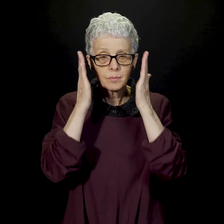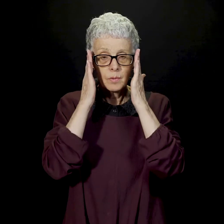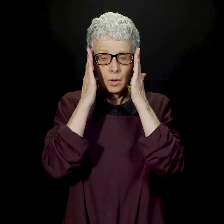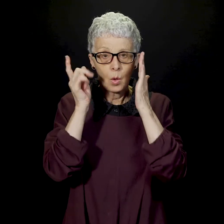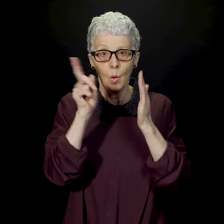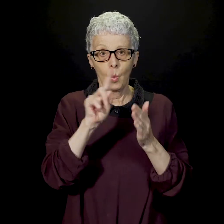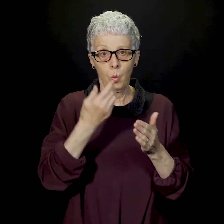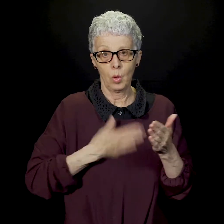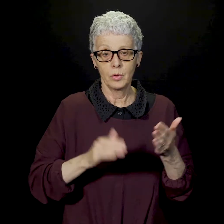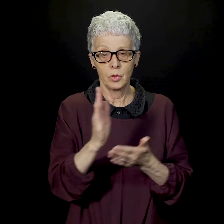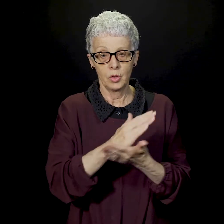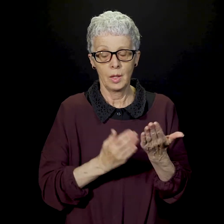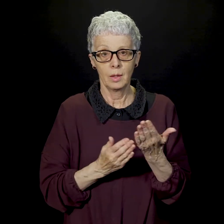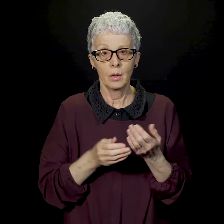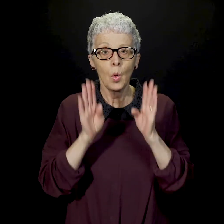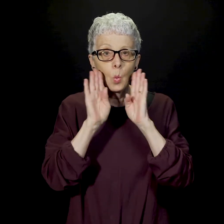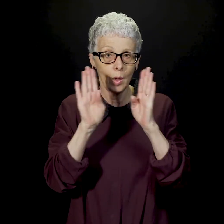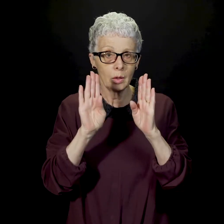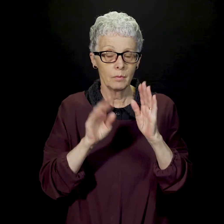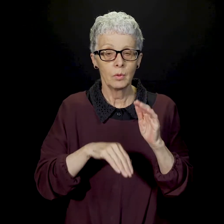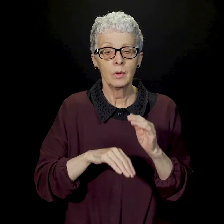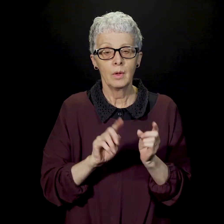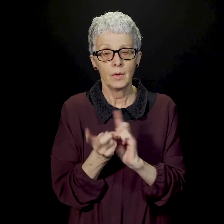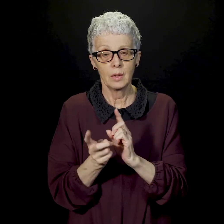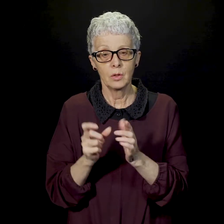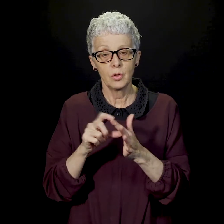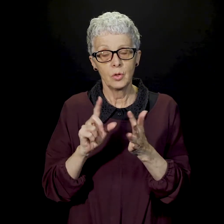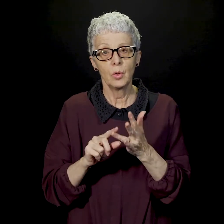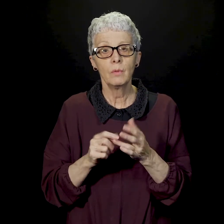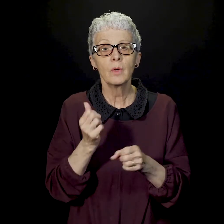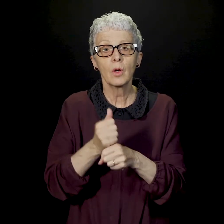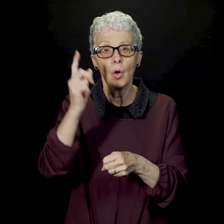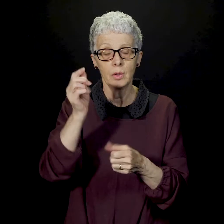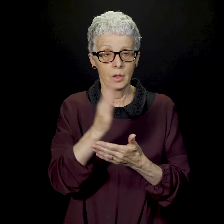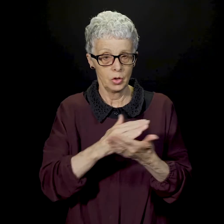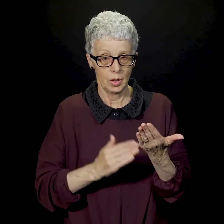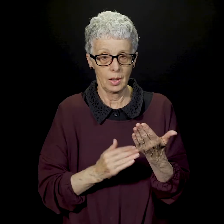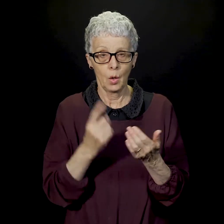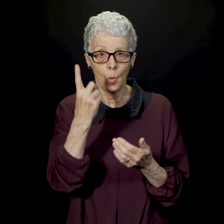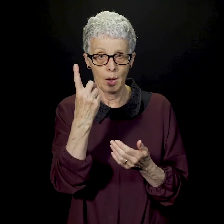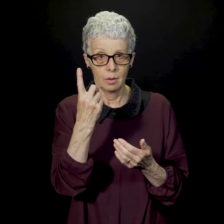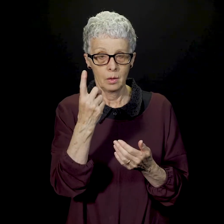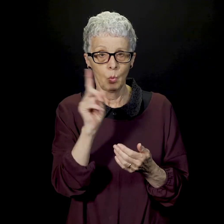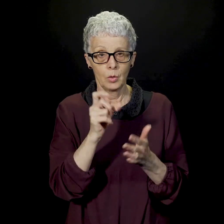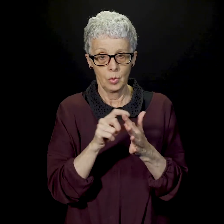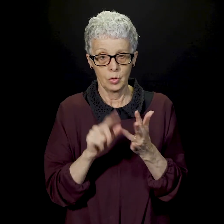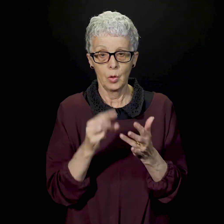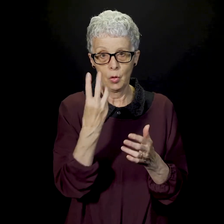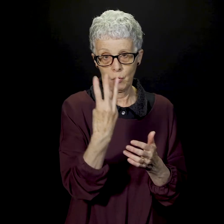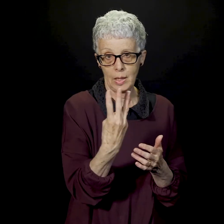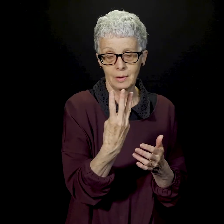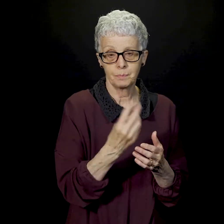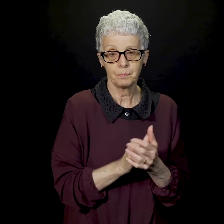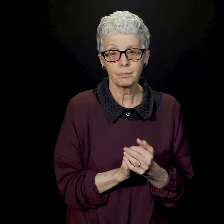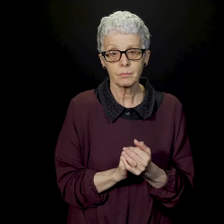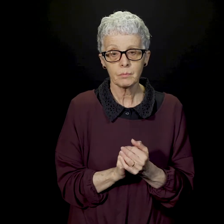with you two, I think, amazing things that God does for our sexuality, and also share with you one thing that he asks for us. So three really simple things, if you're taking